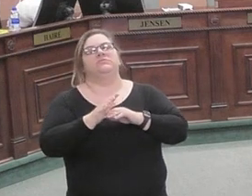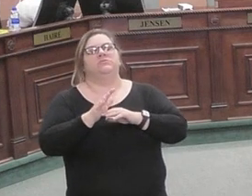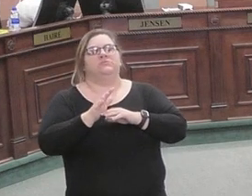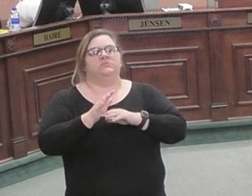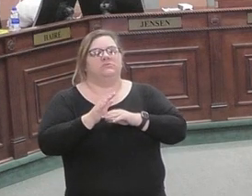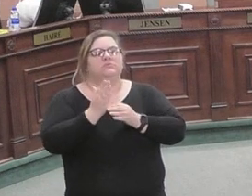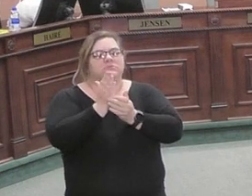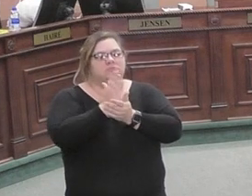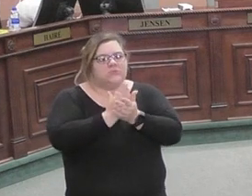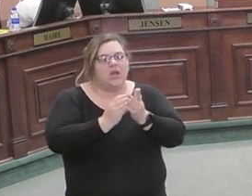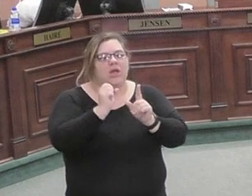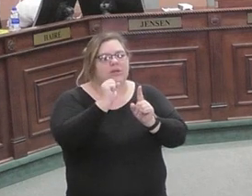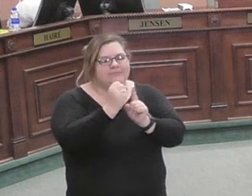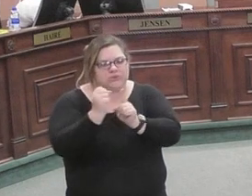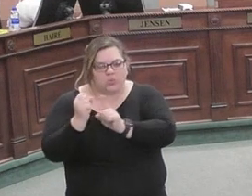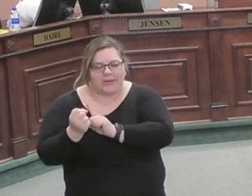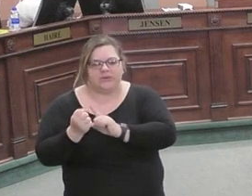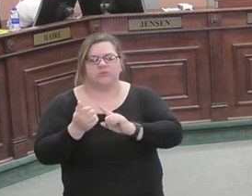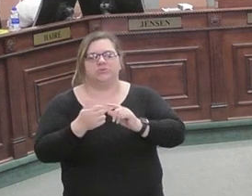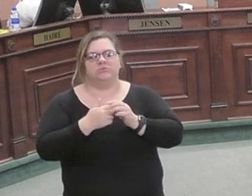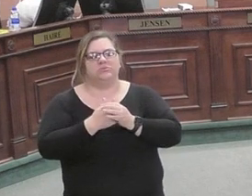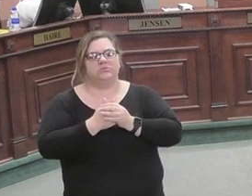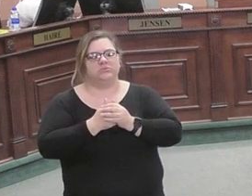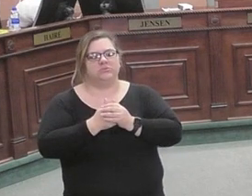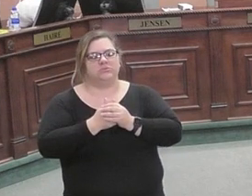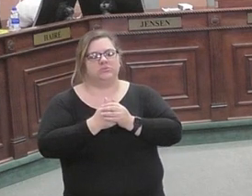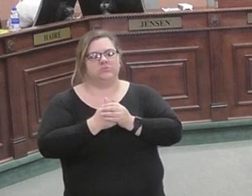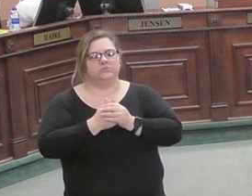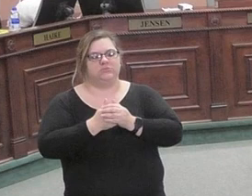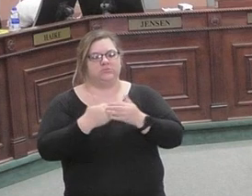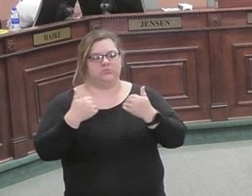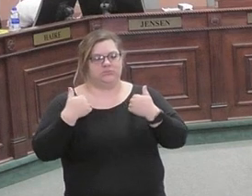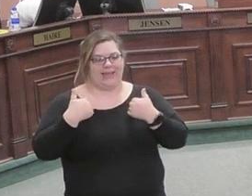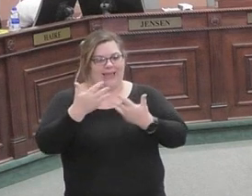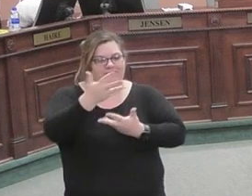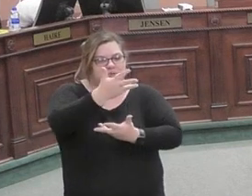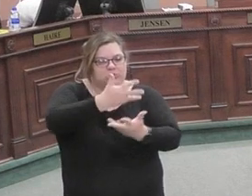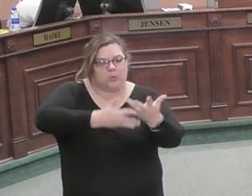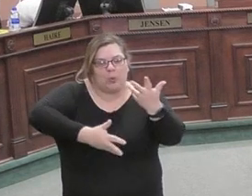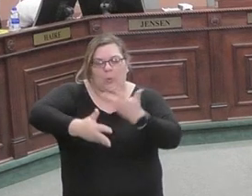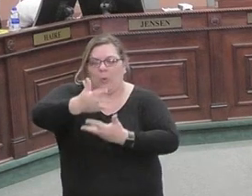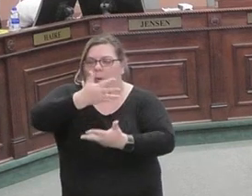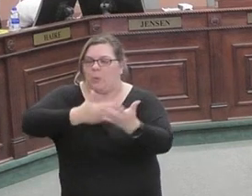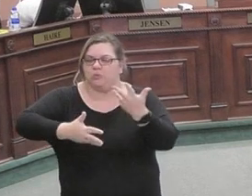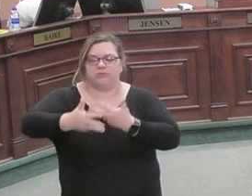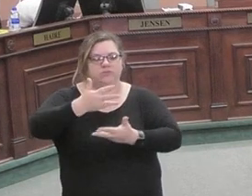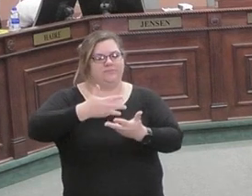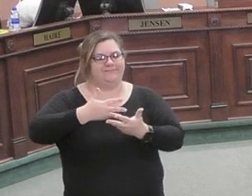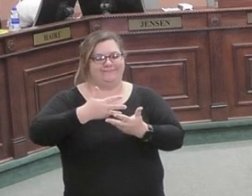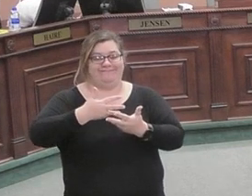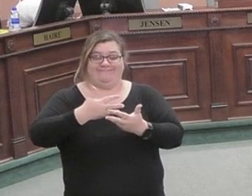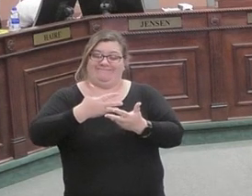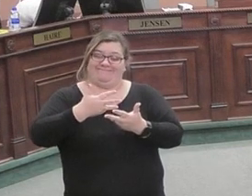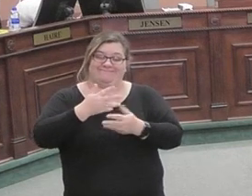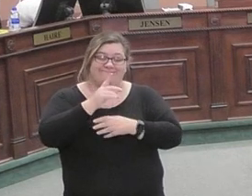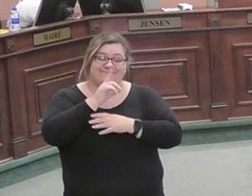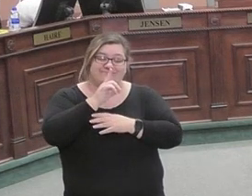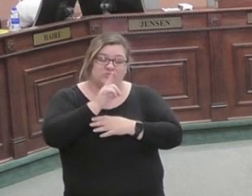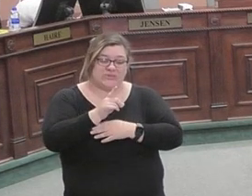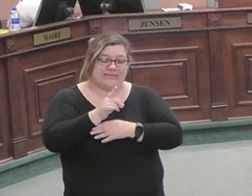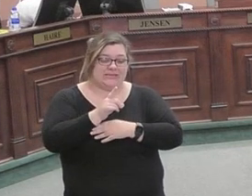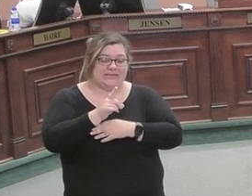are situations to where we have social gatherings that have really